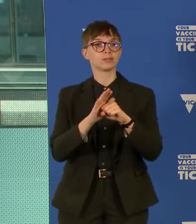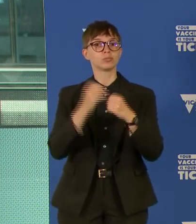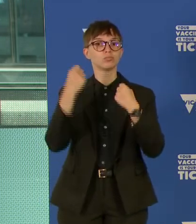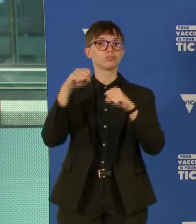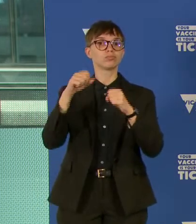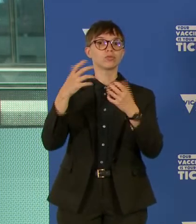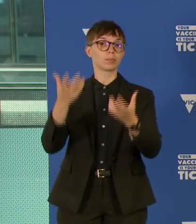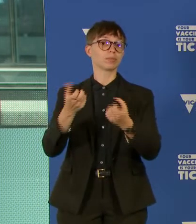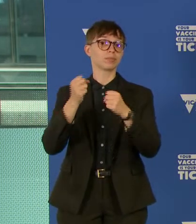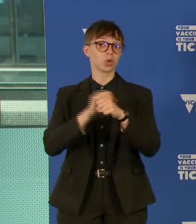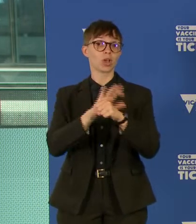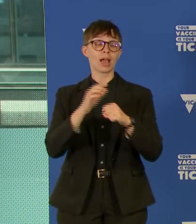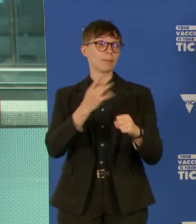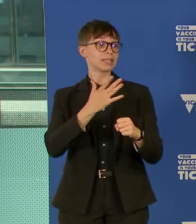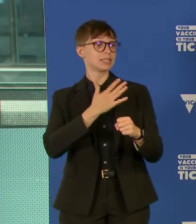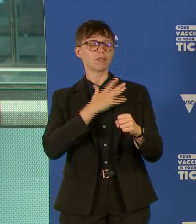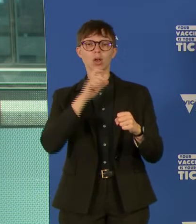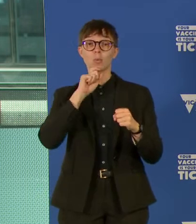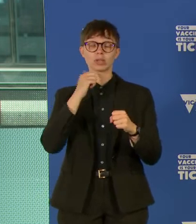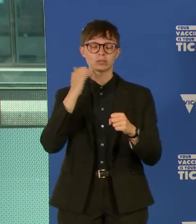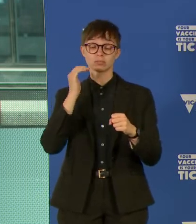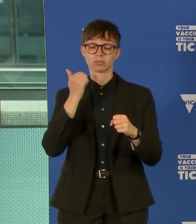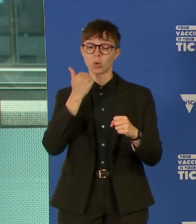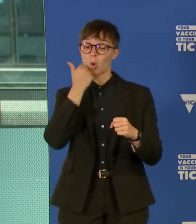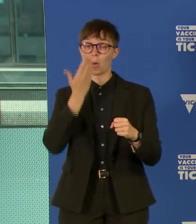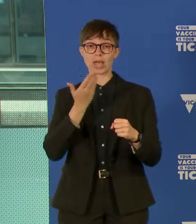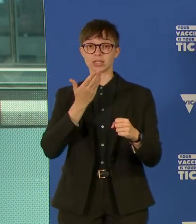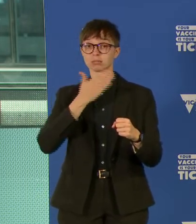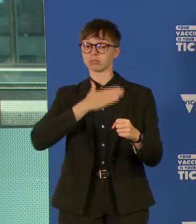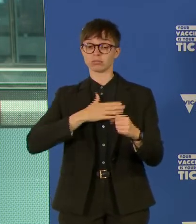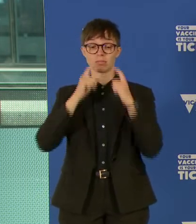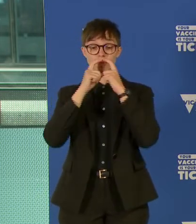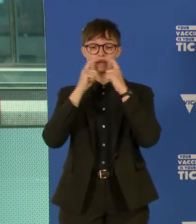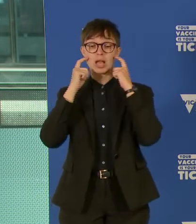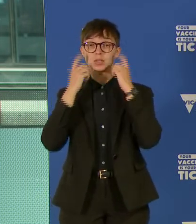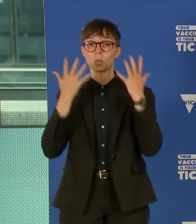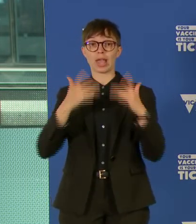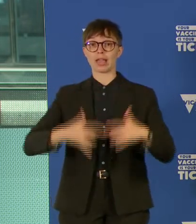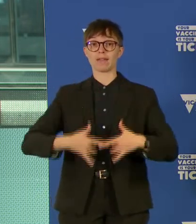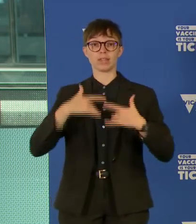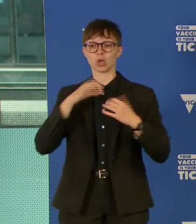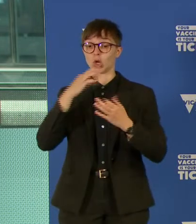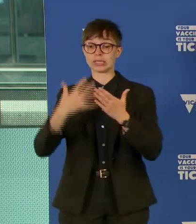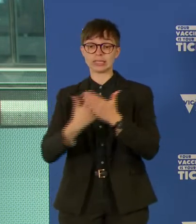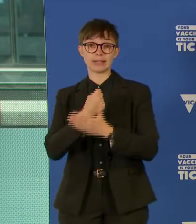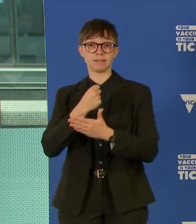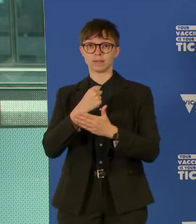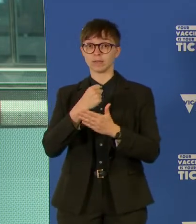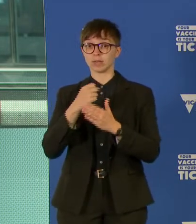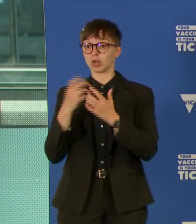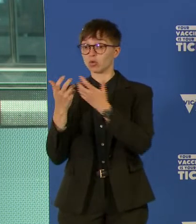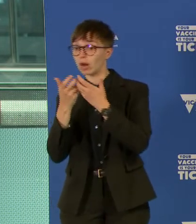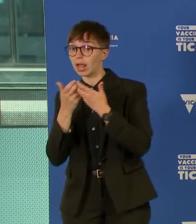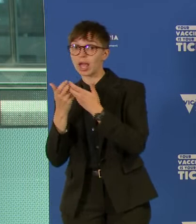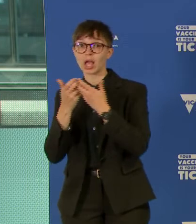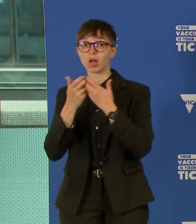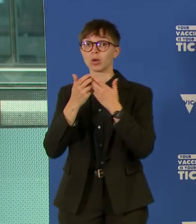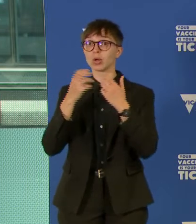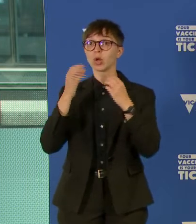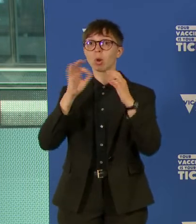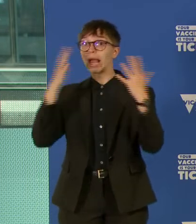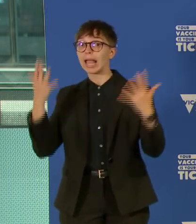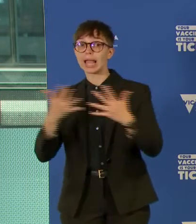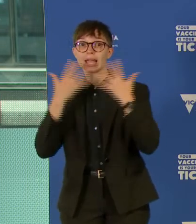mine in places that are particularly at risk, absolutely where it's mandated, but also in lots of other indoor settings where we're